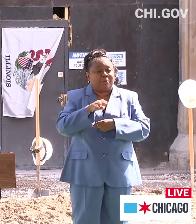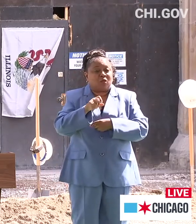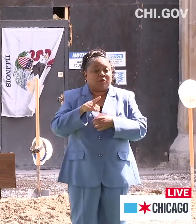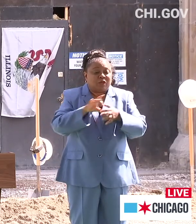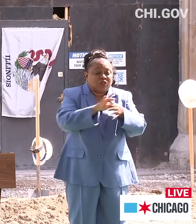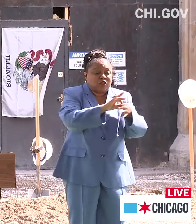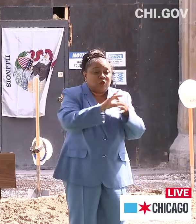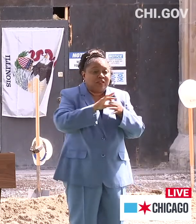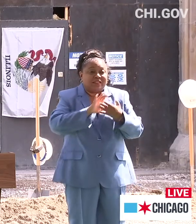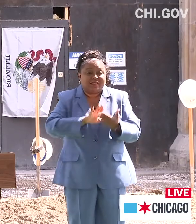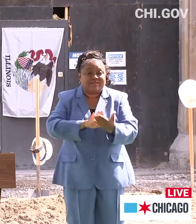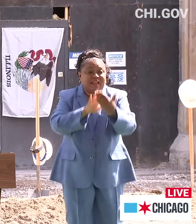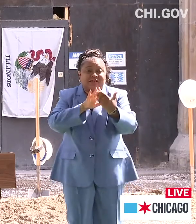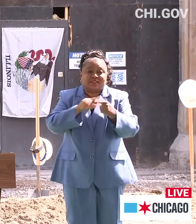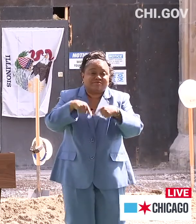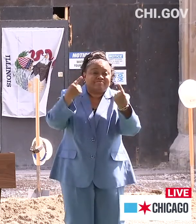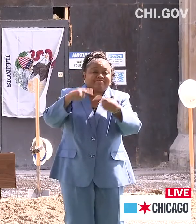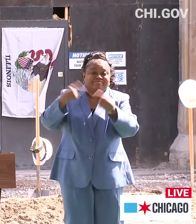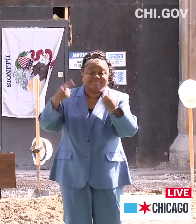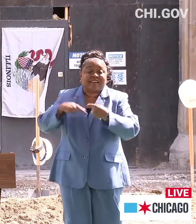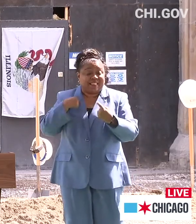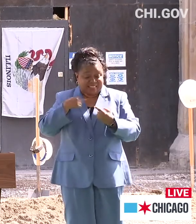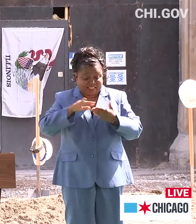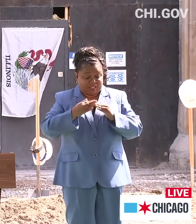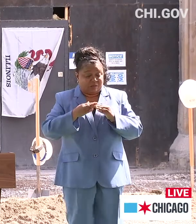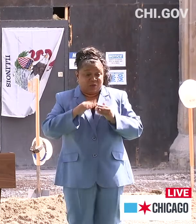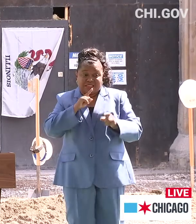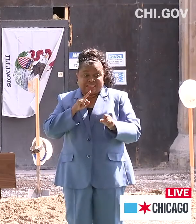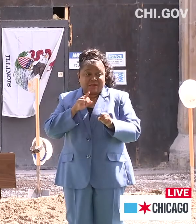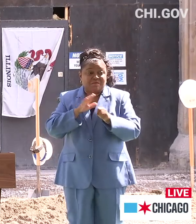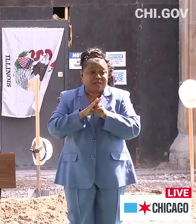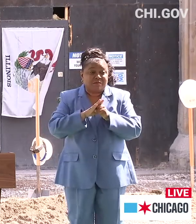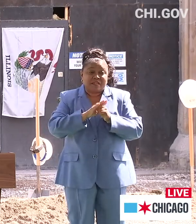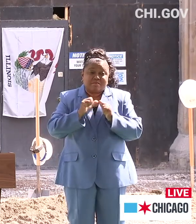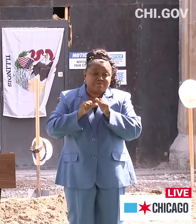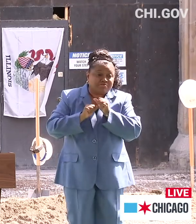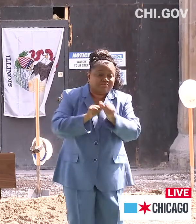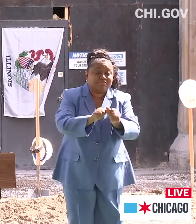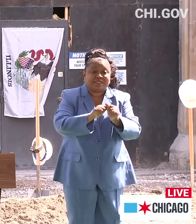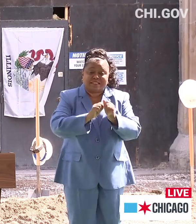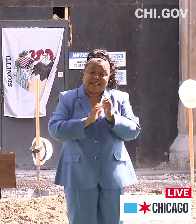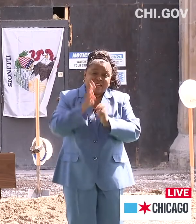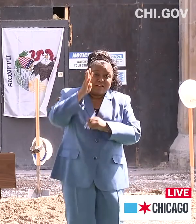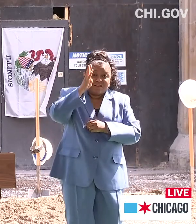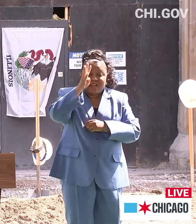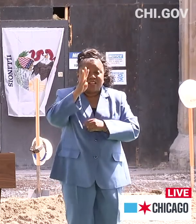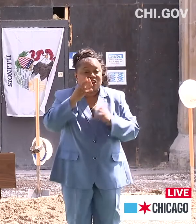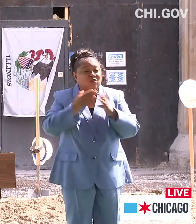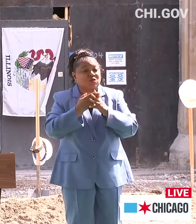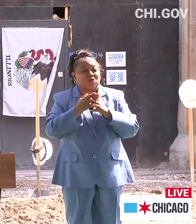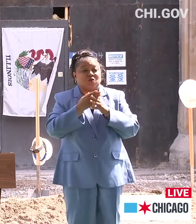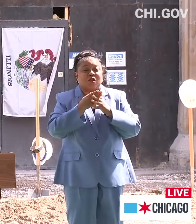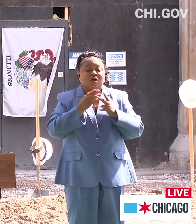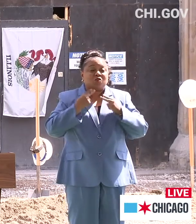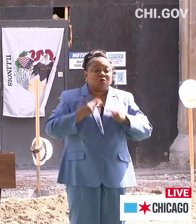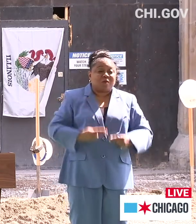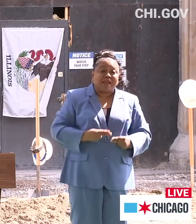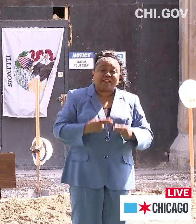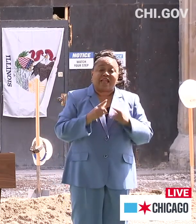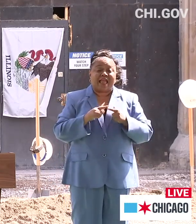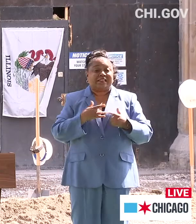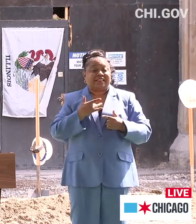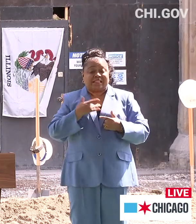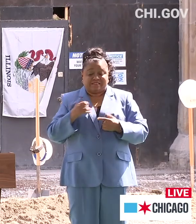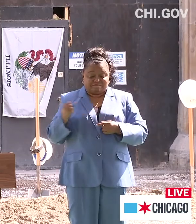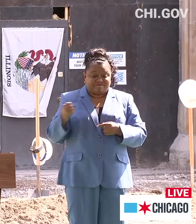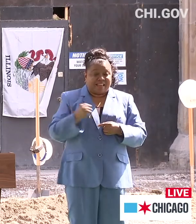unity in the face of all odds. This community's commitment, perseverance, innovation, humanity, and overriding sense of